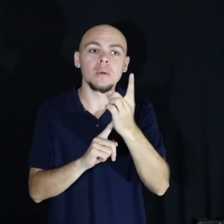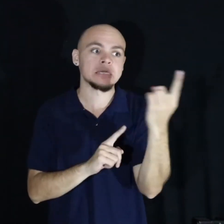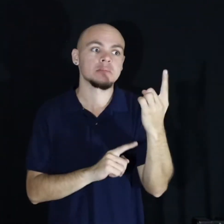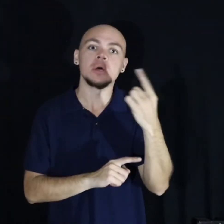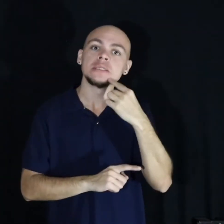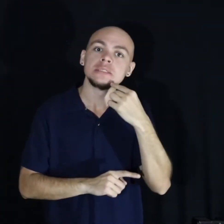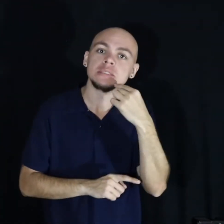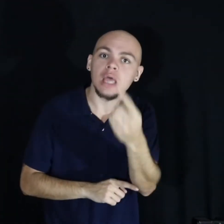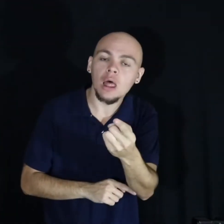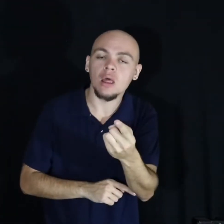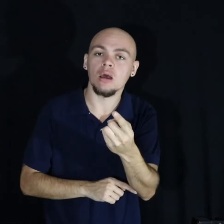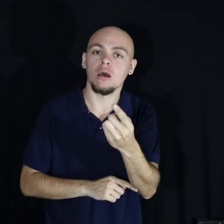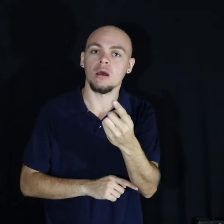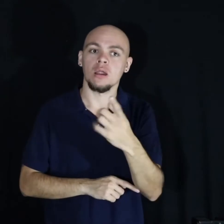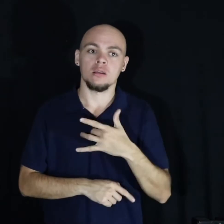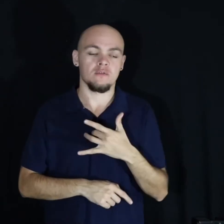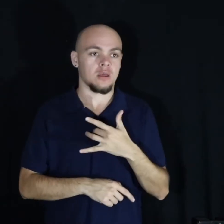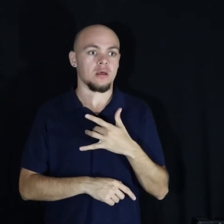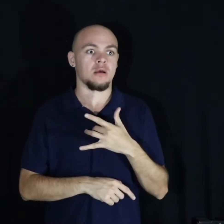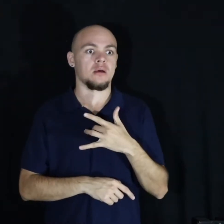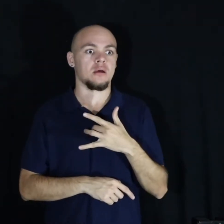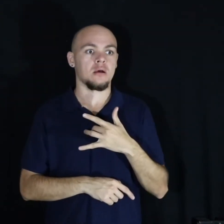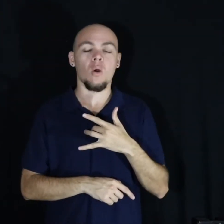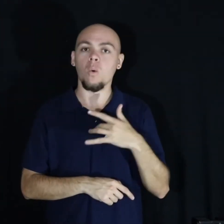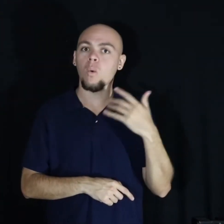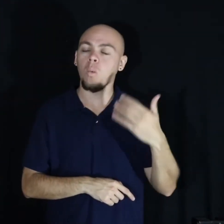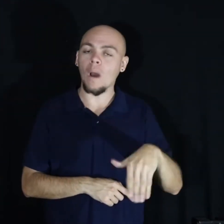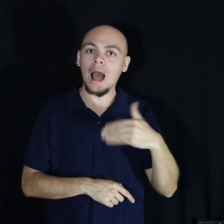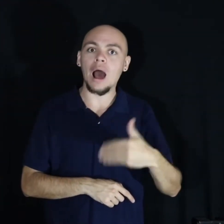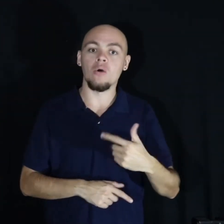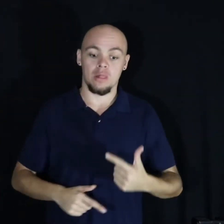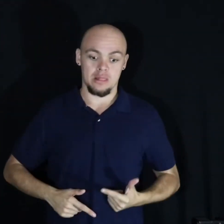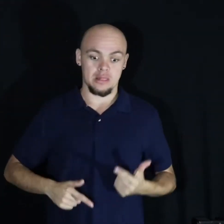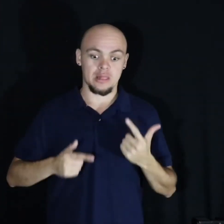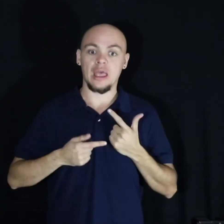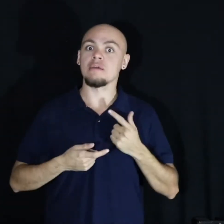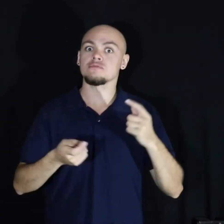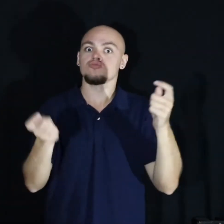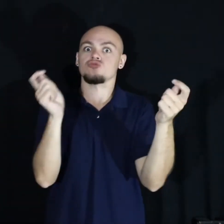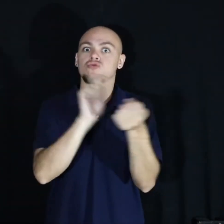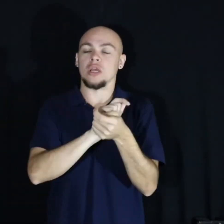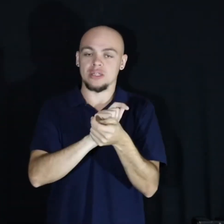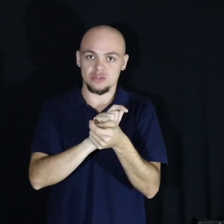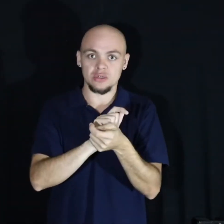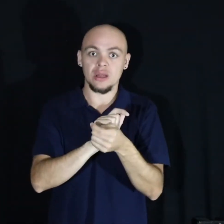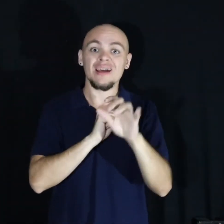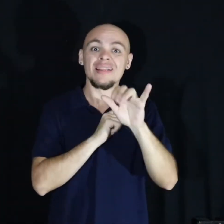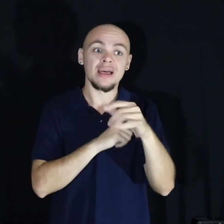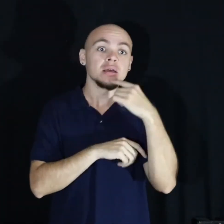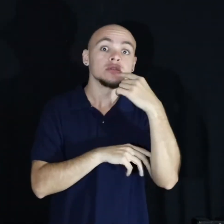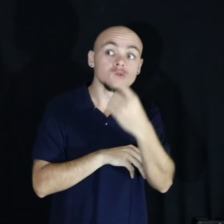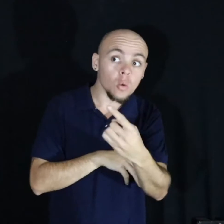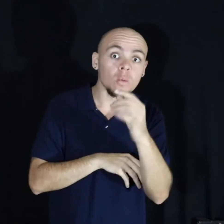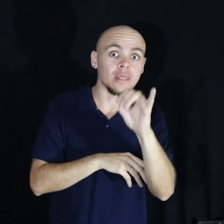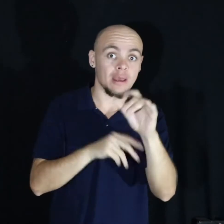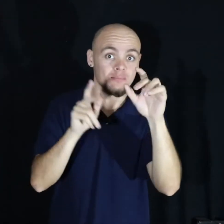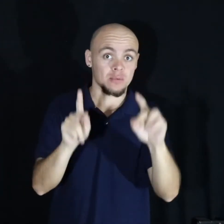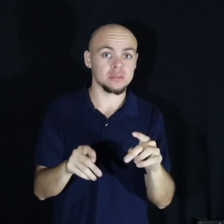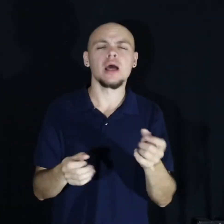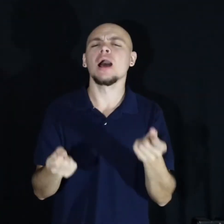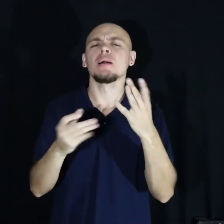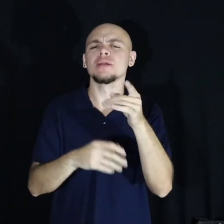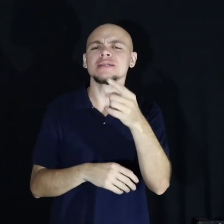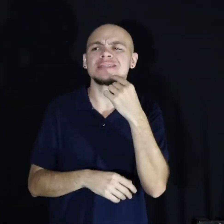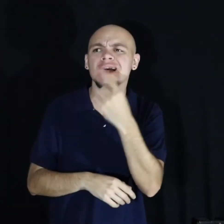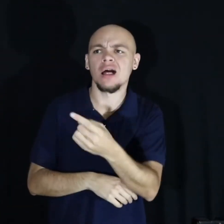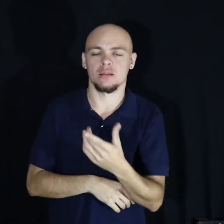something or did something that you feel fundamentally made your life better? All right. How many of you have told that person they did it? See,